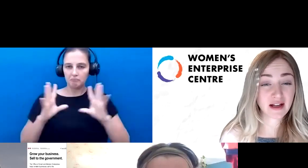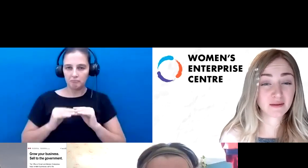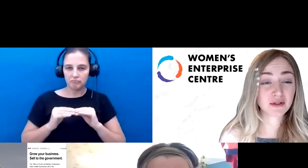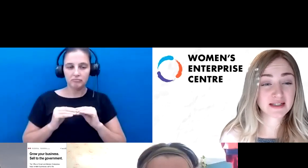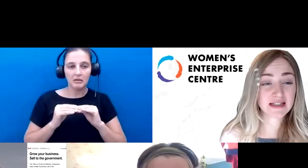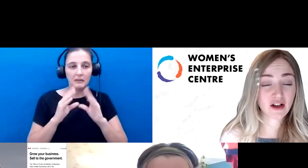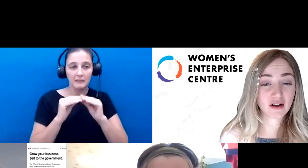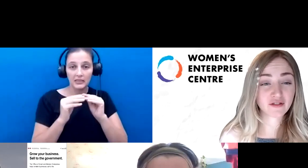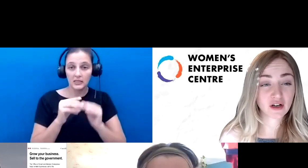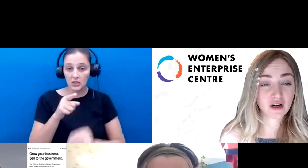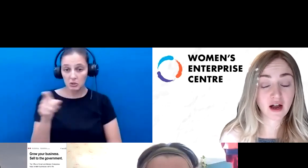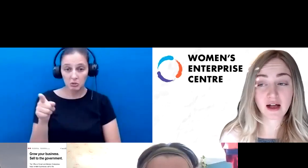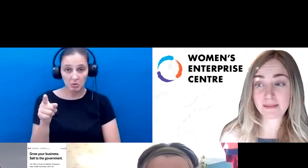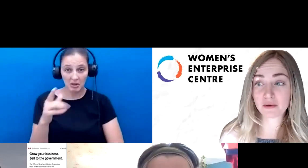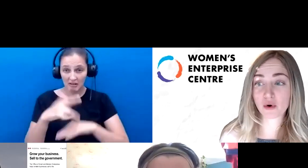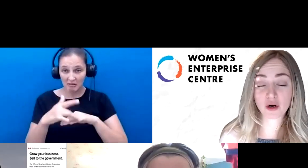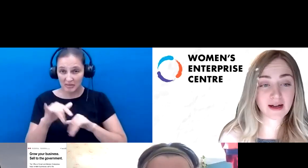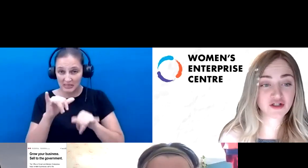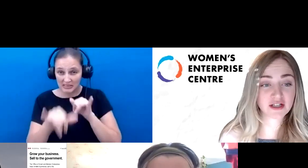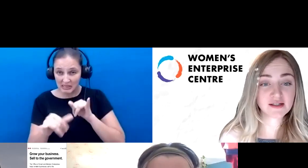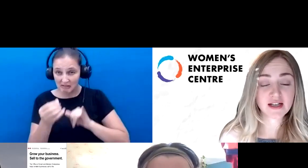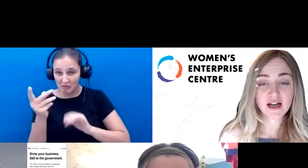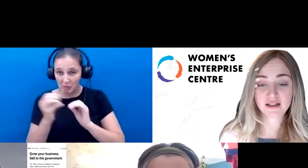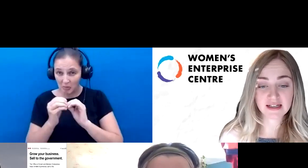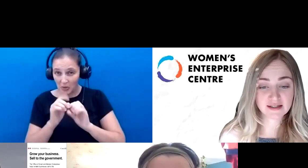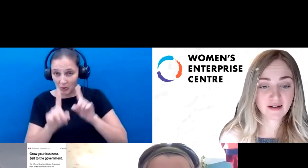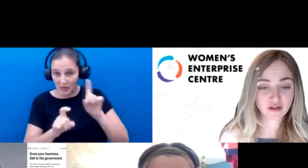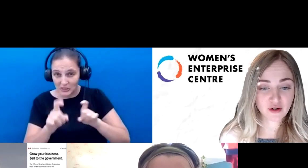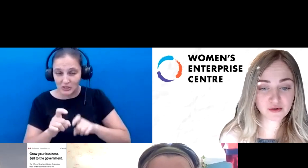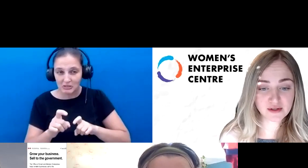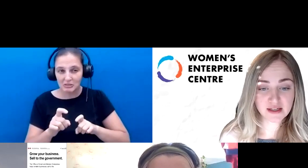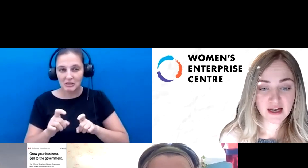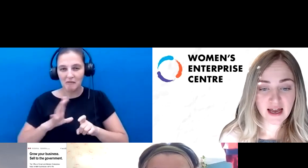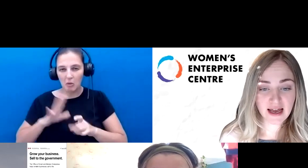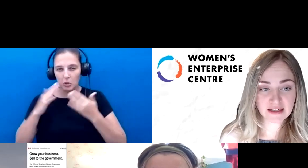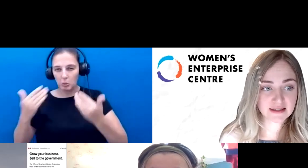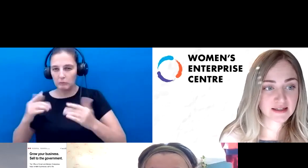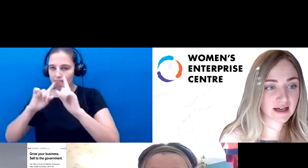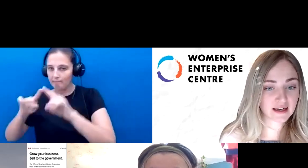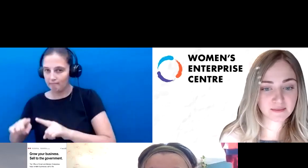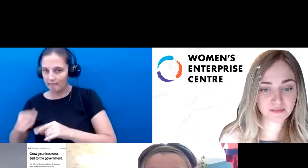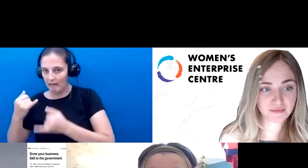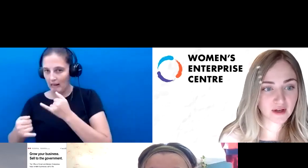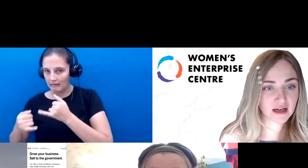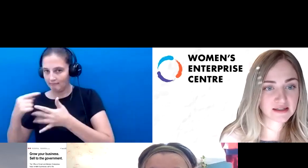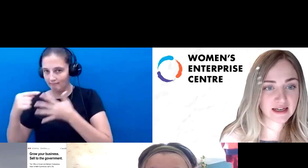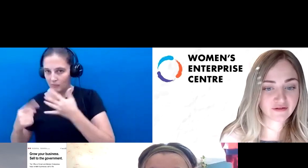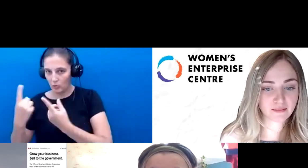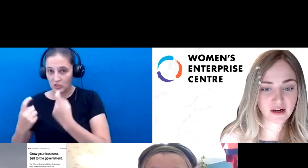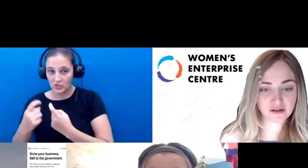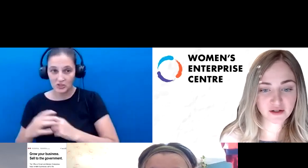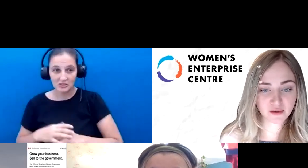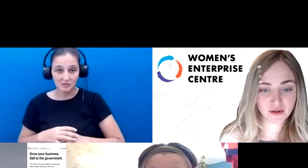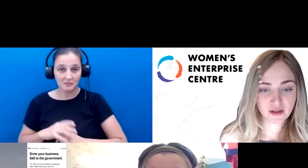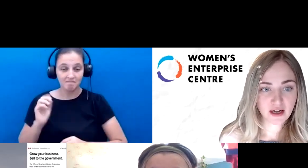is available to stay on for a couple more questions, let's cover those and kind of take it